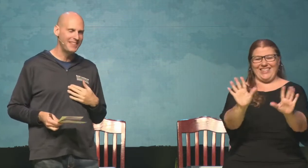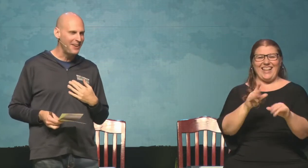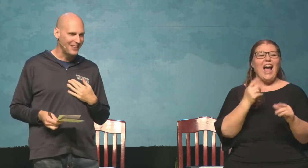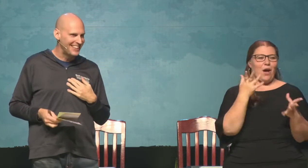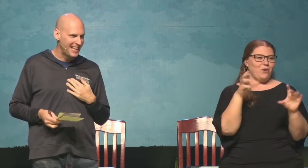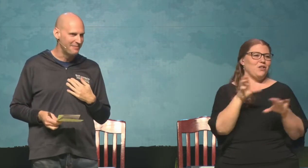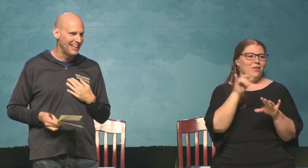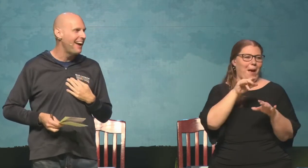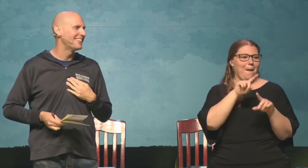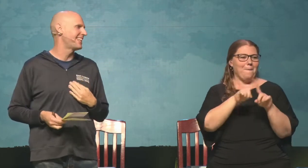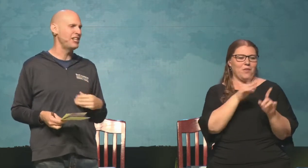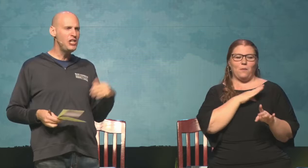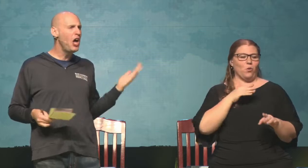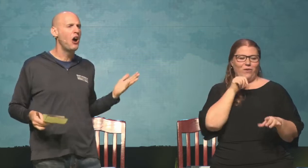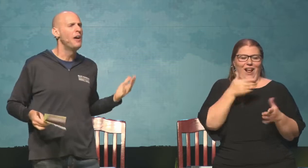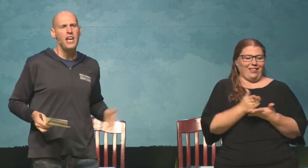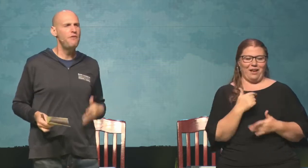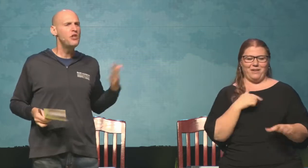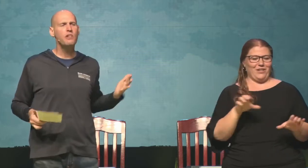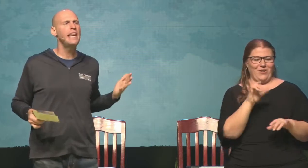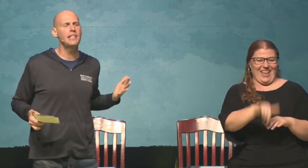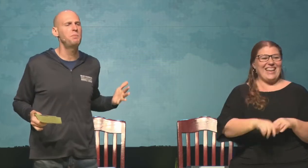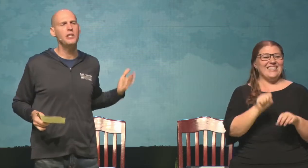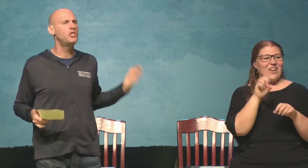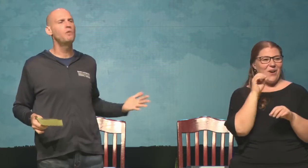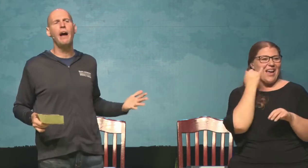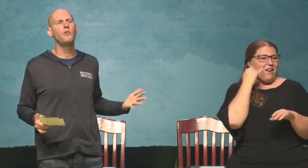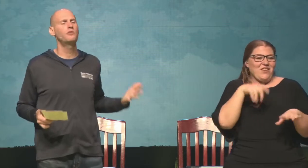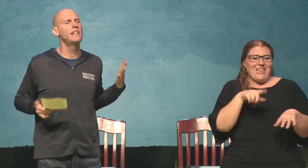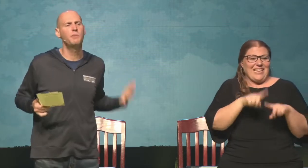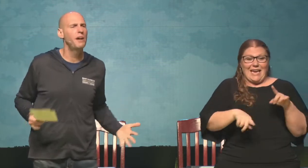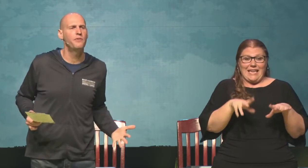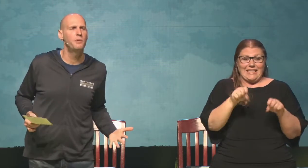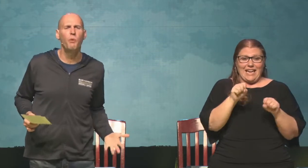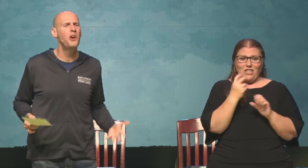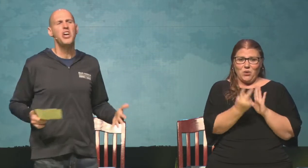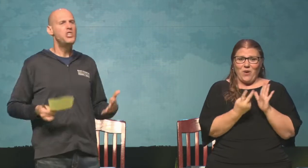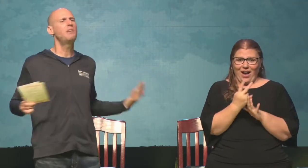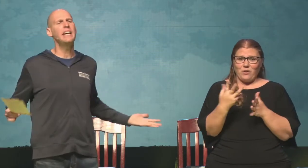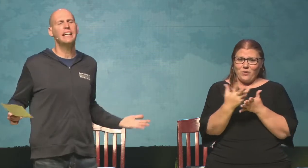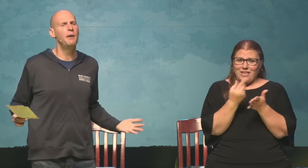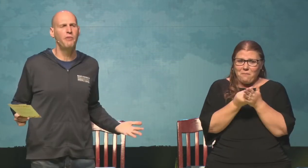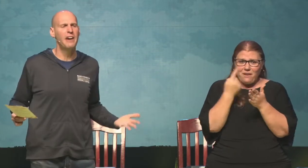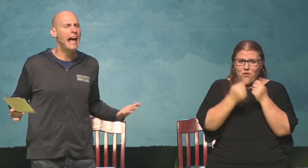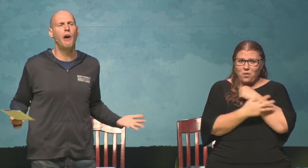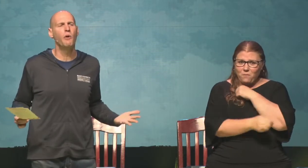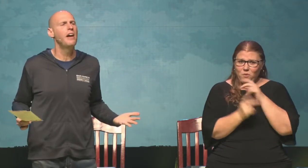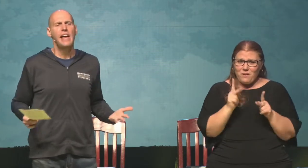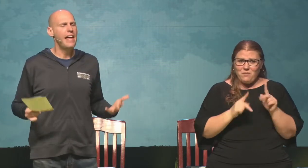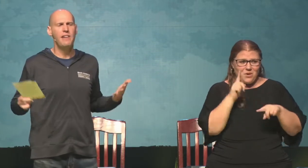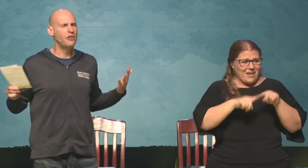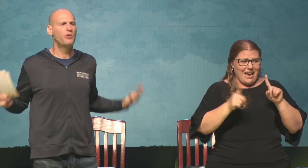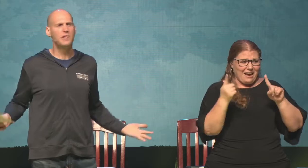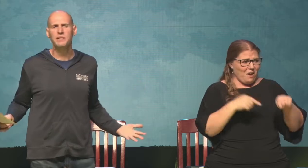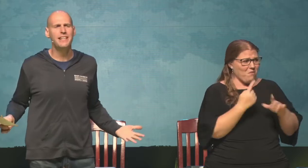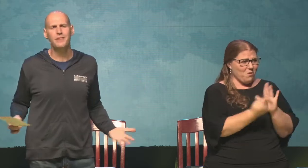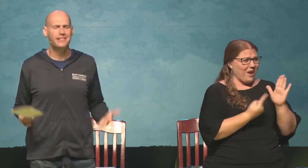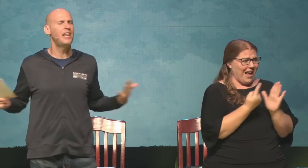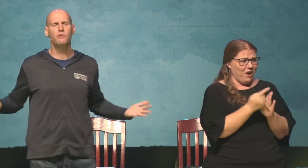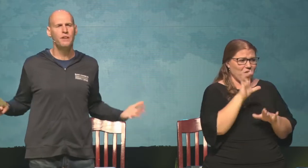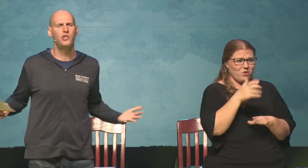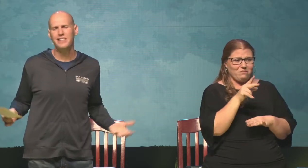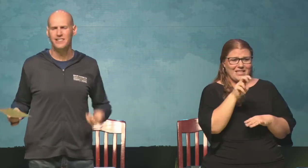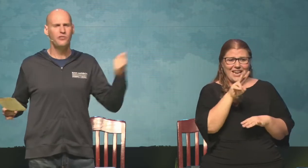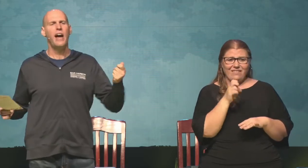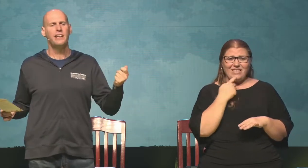do that, but they wouldn't let me. I was like, no, if you can't spend 2 hours raising money for the poor, you can't come for an hour at Christmas Eve and say